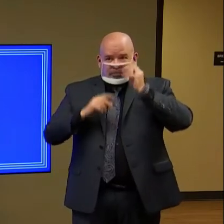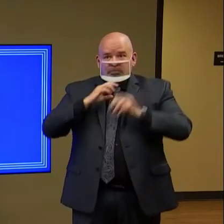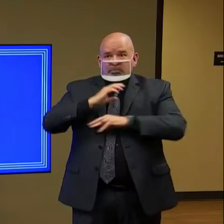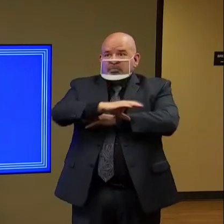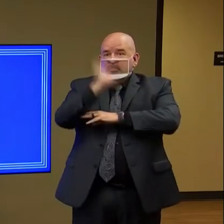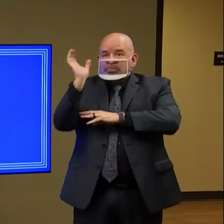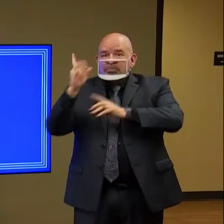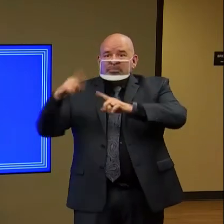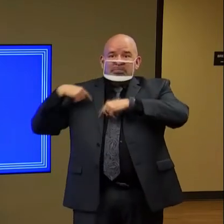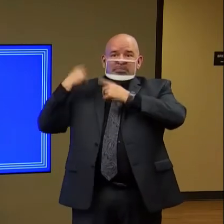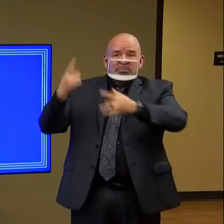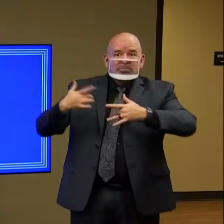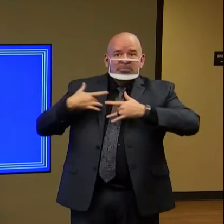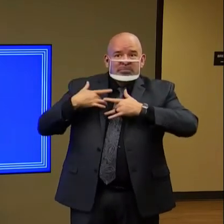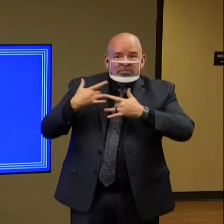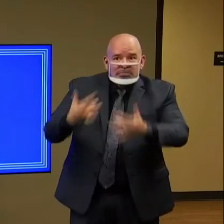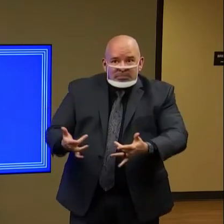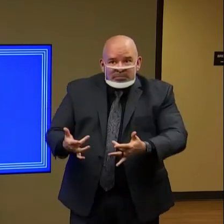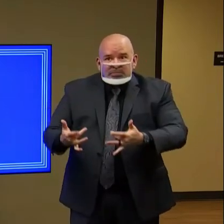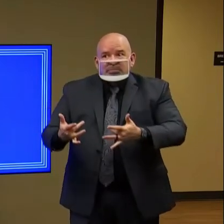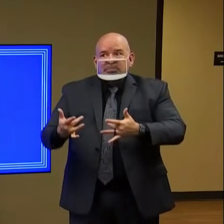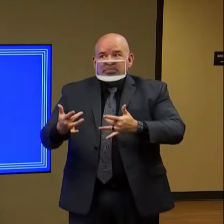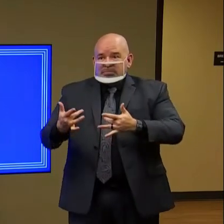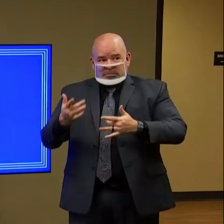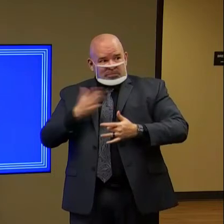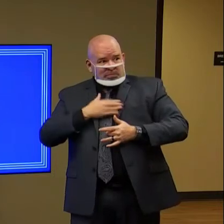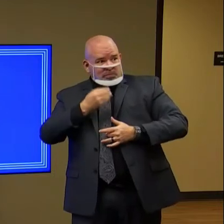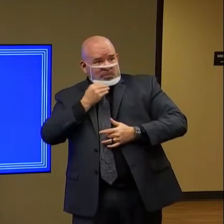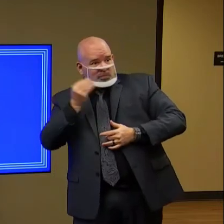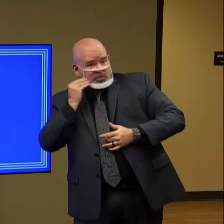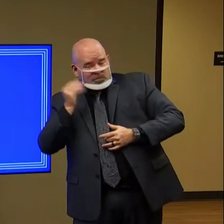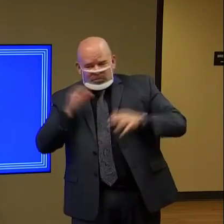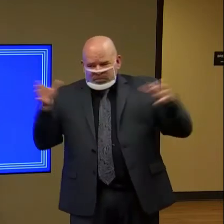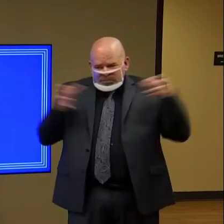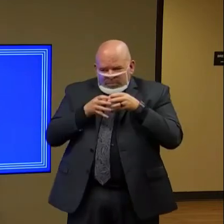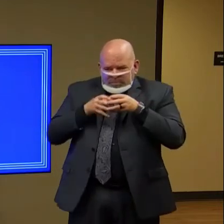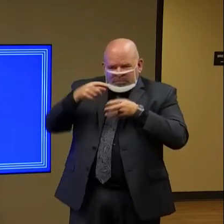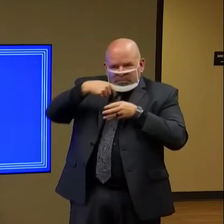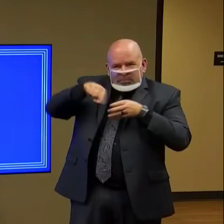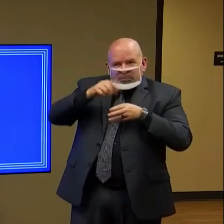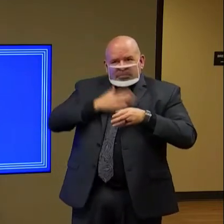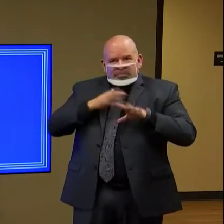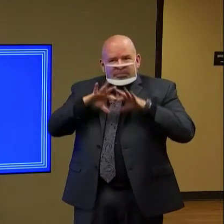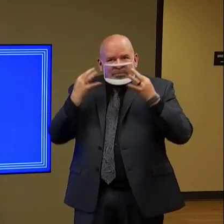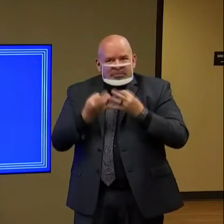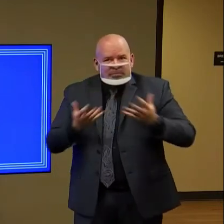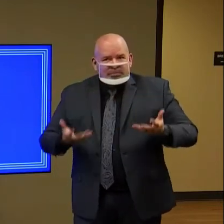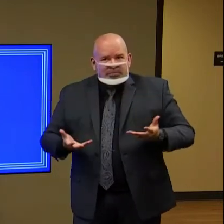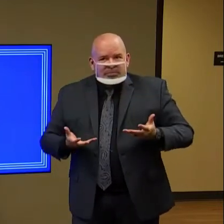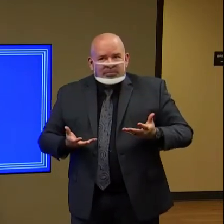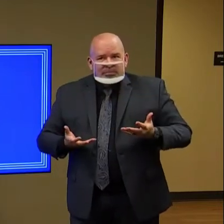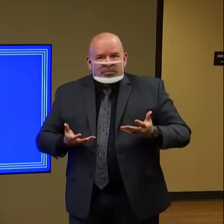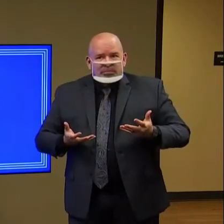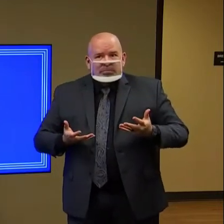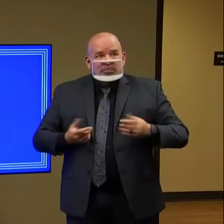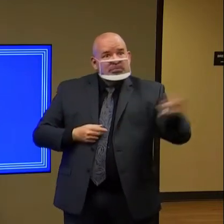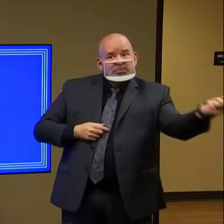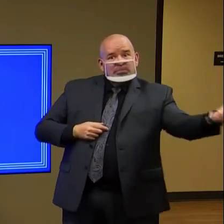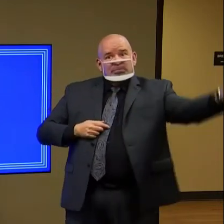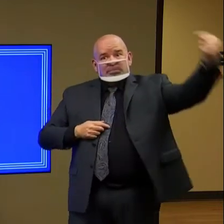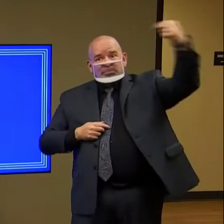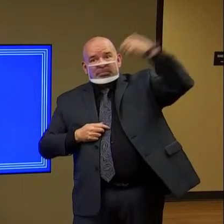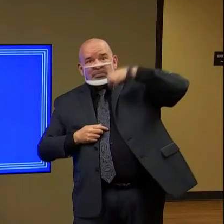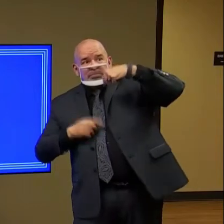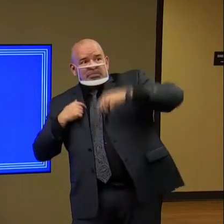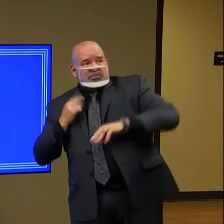people who live in my home, as far as being there with them, but we will do Zoom